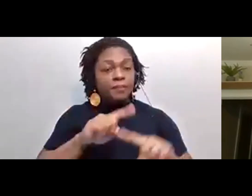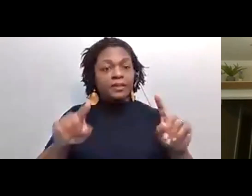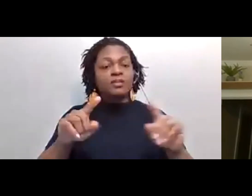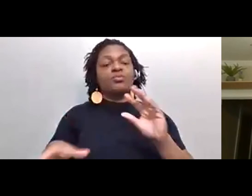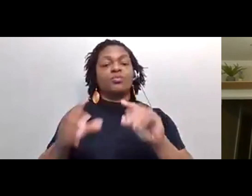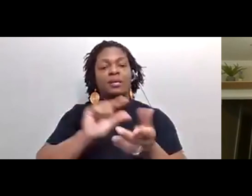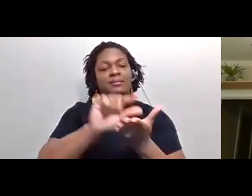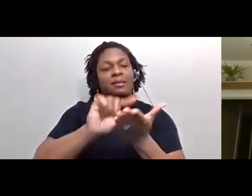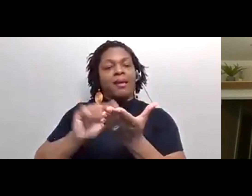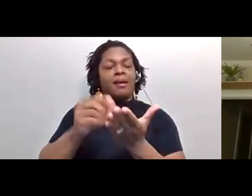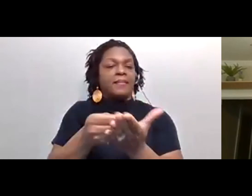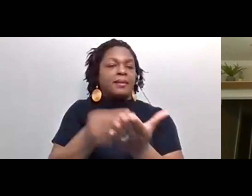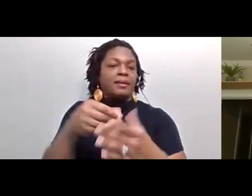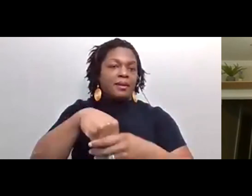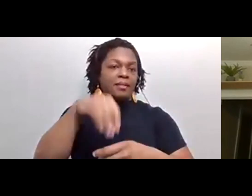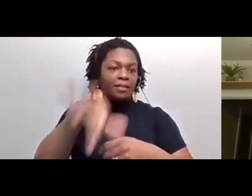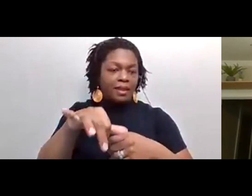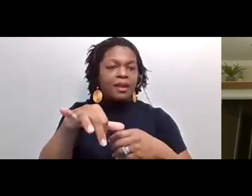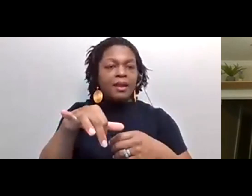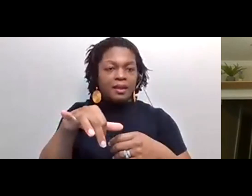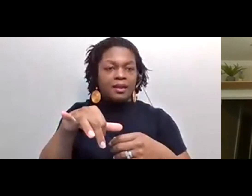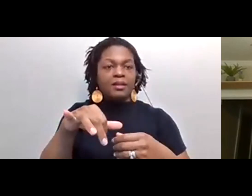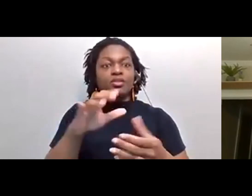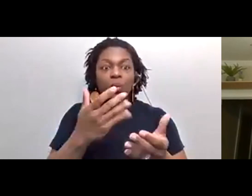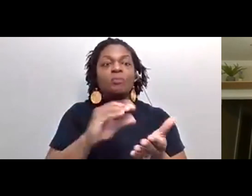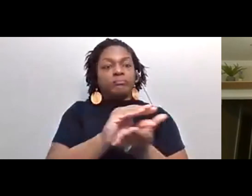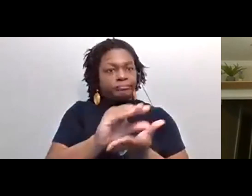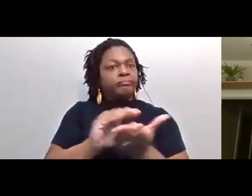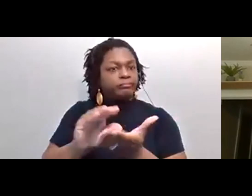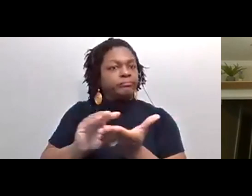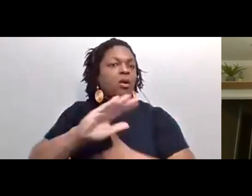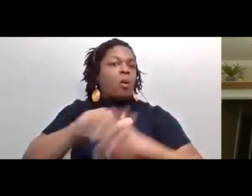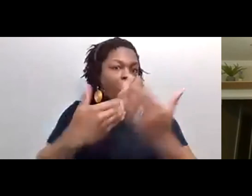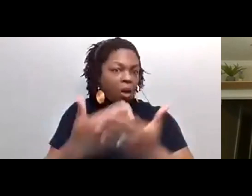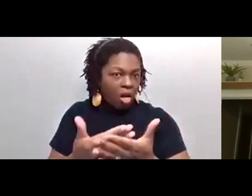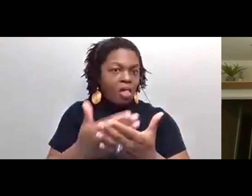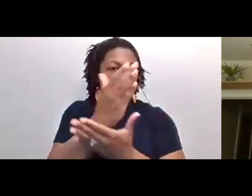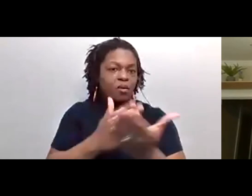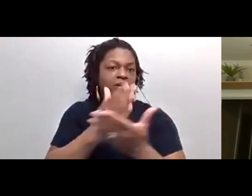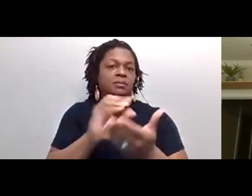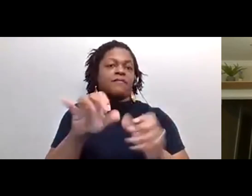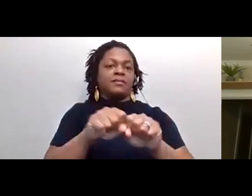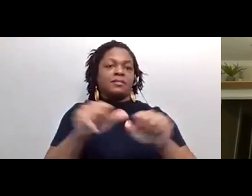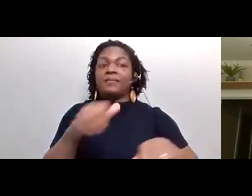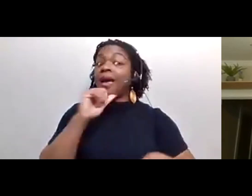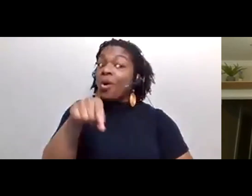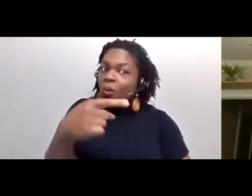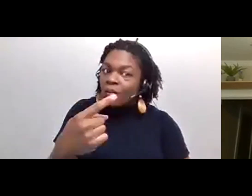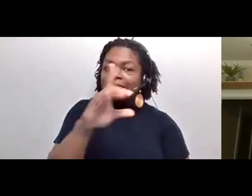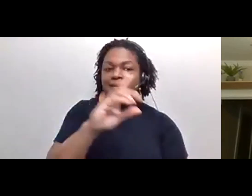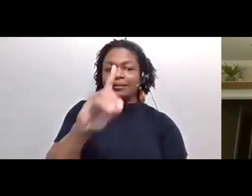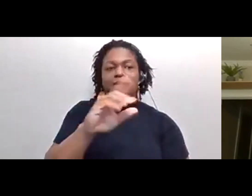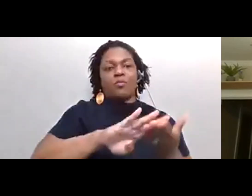department to equitably fund all aspects of the system. So not only the DD waivers, but the aging